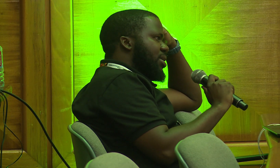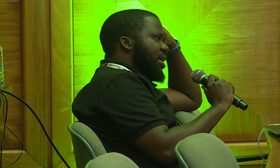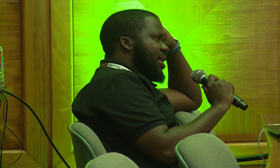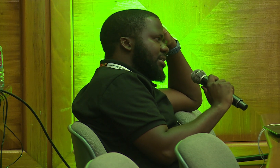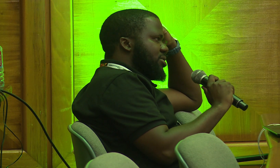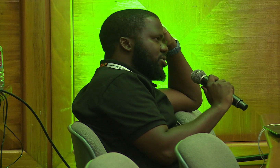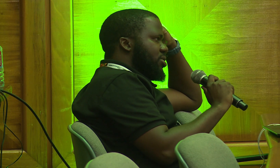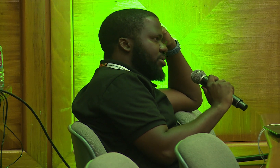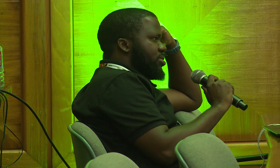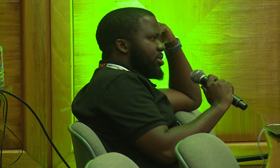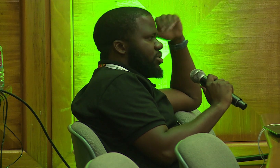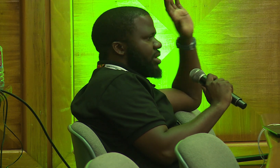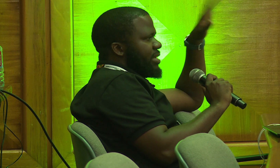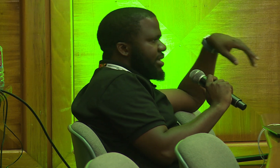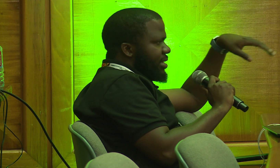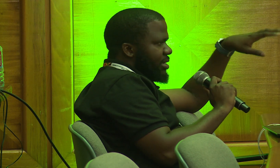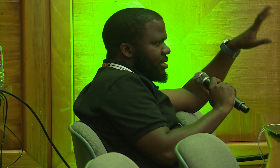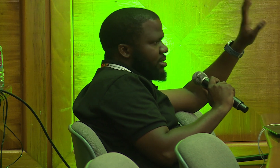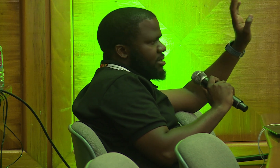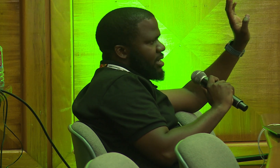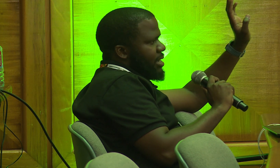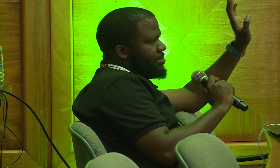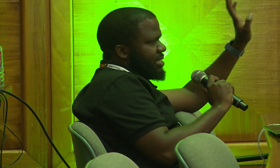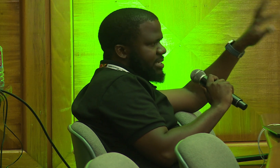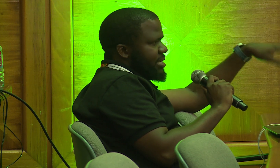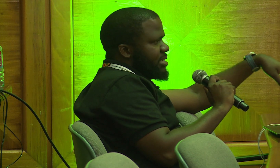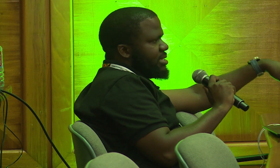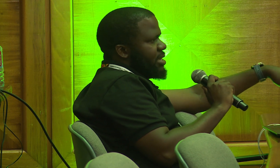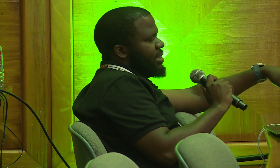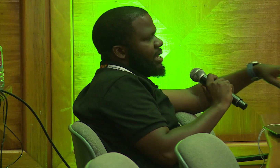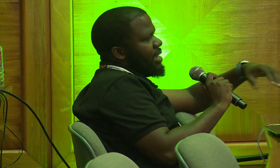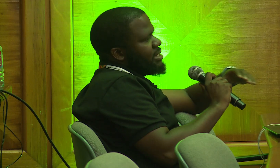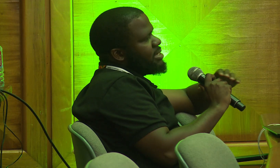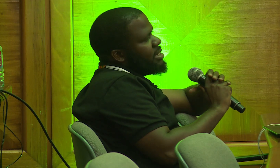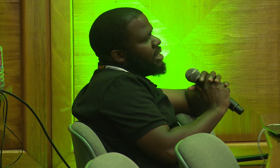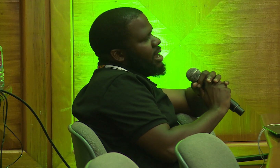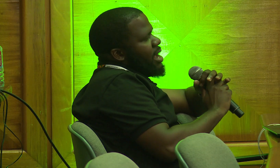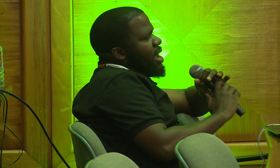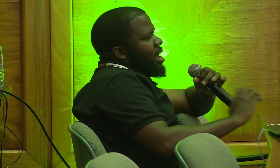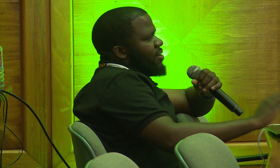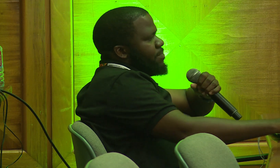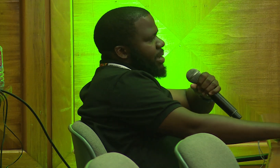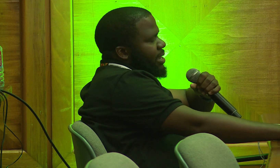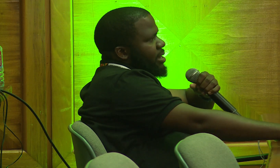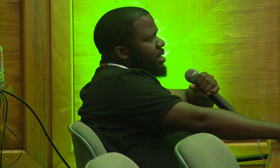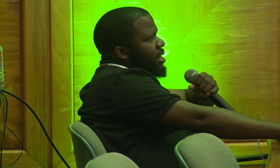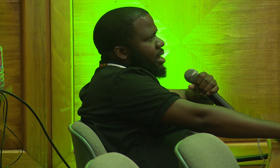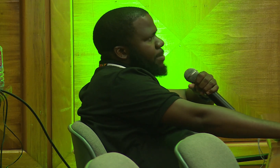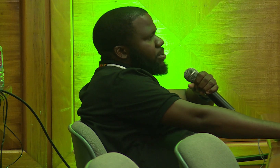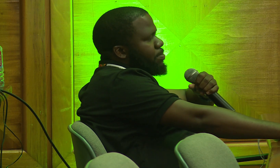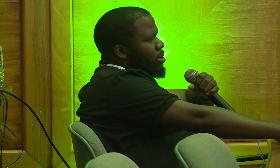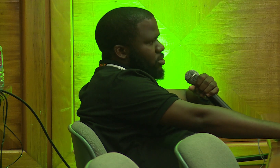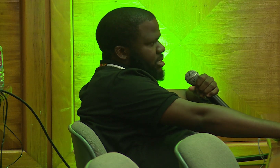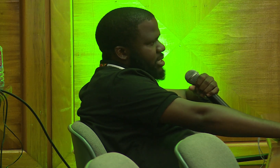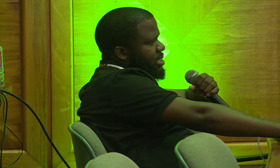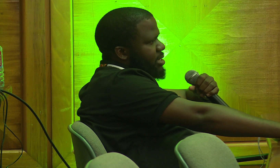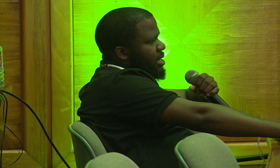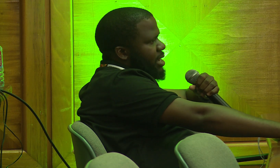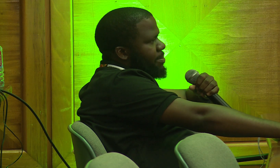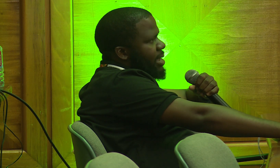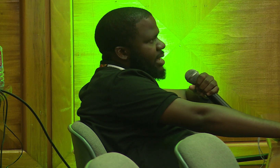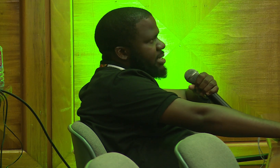as well as your kidney disease and the likes, have been